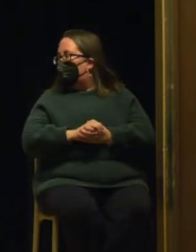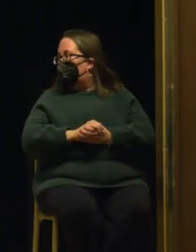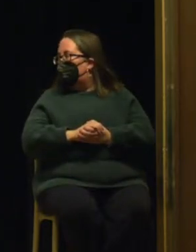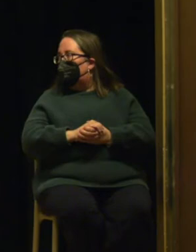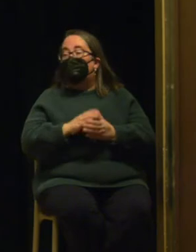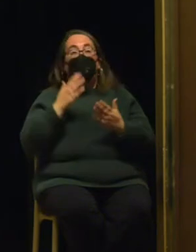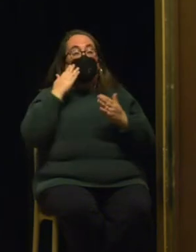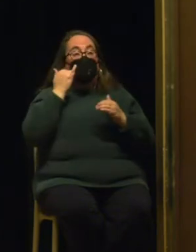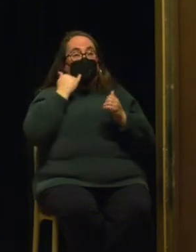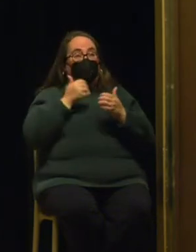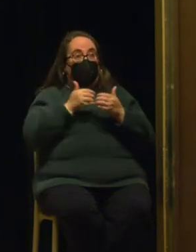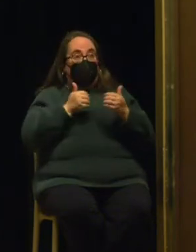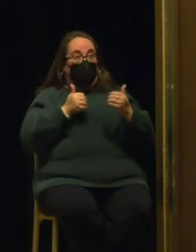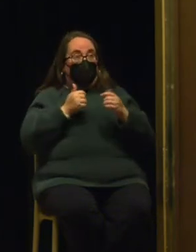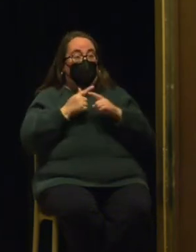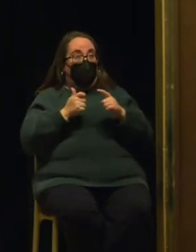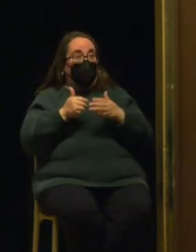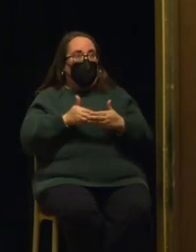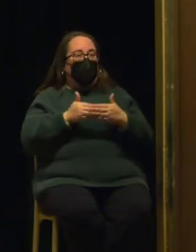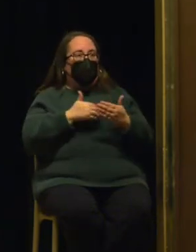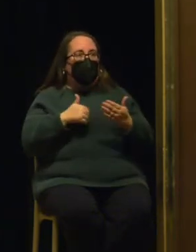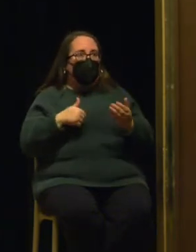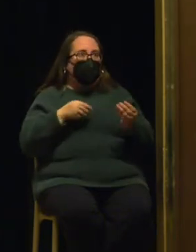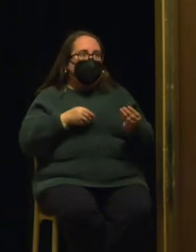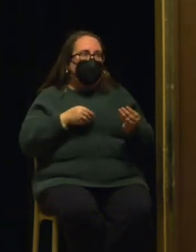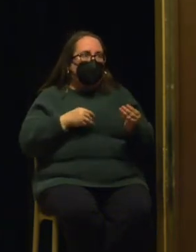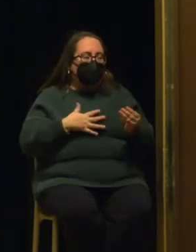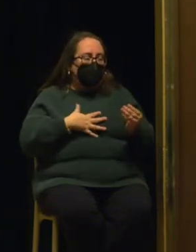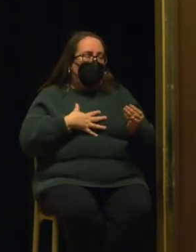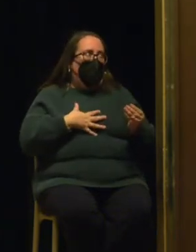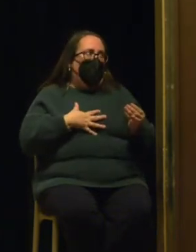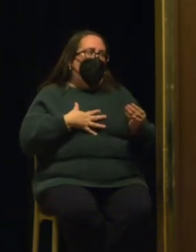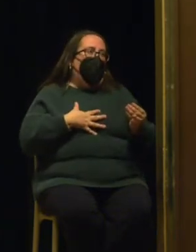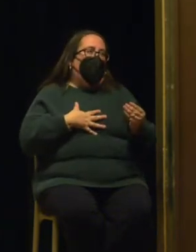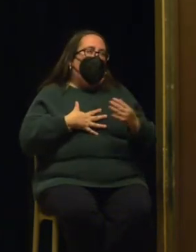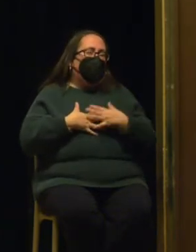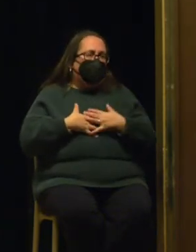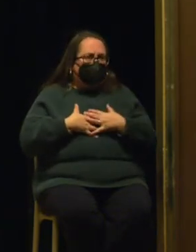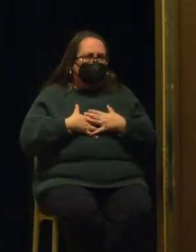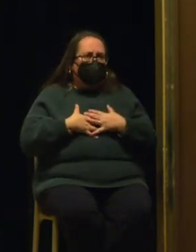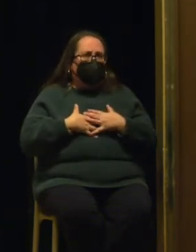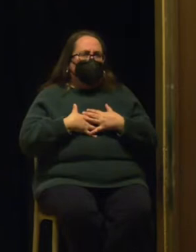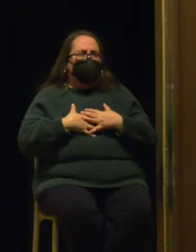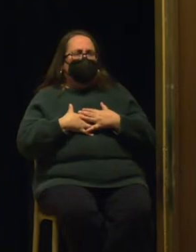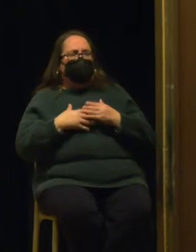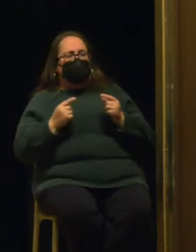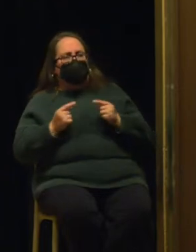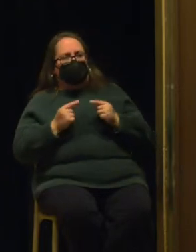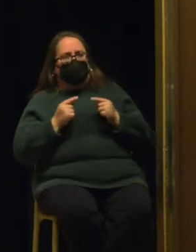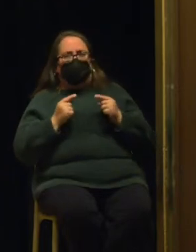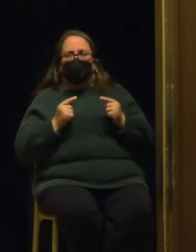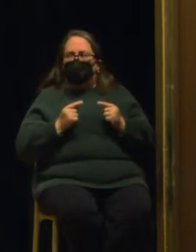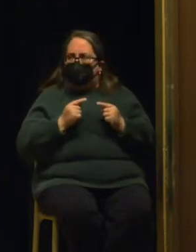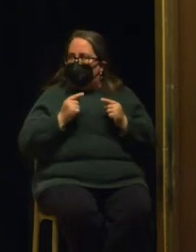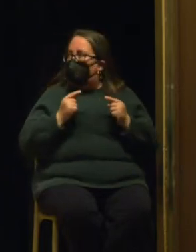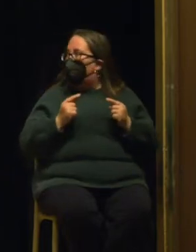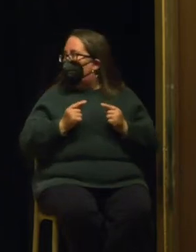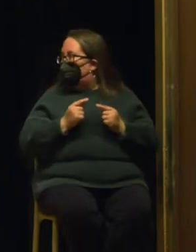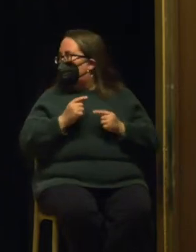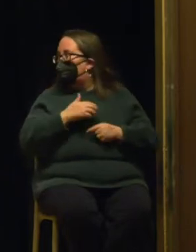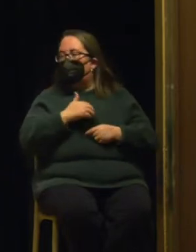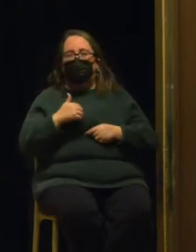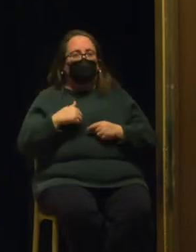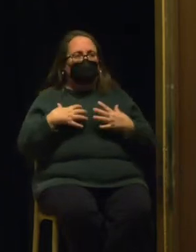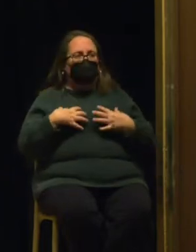your baby, if you don't breastfeed, breasts get hard. Yes. Right? Your breasts